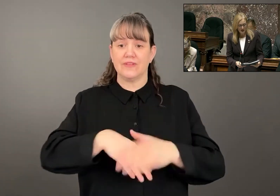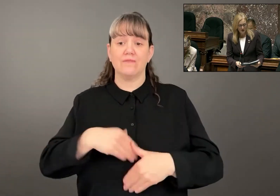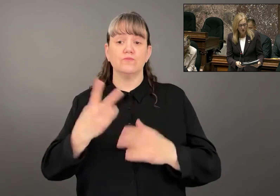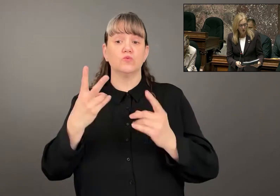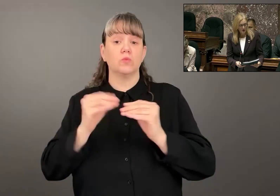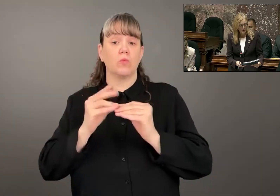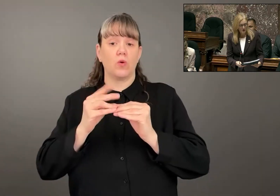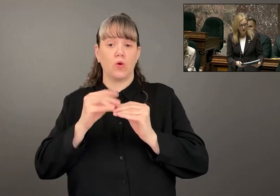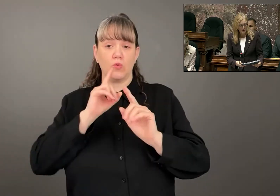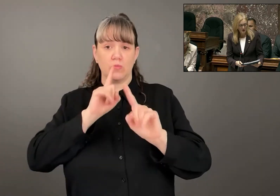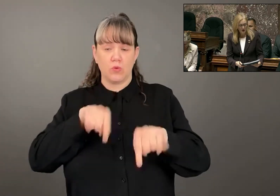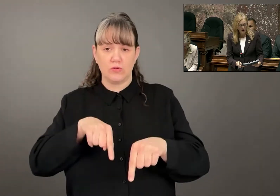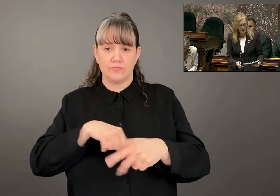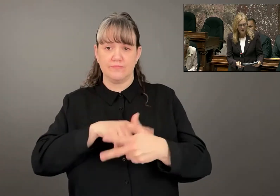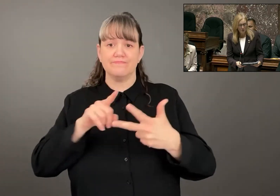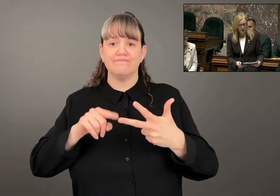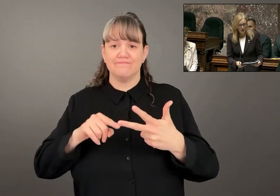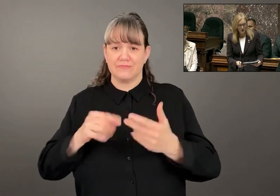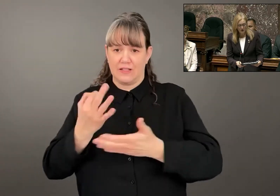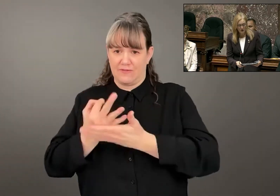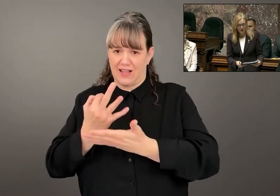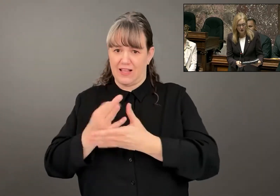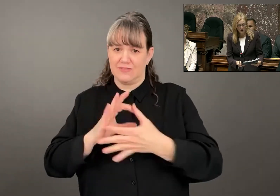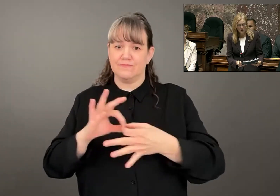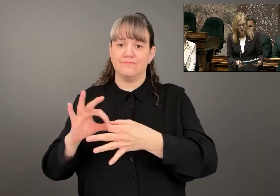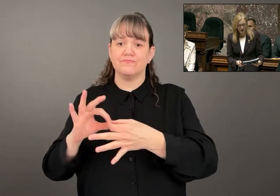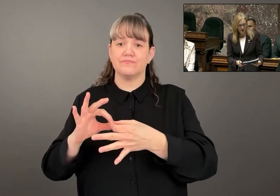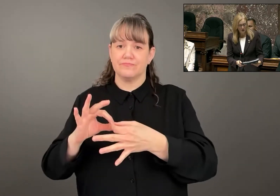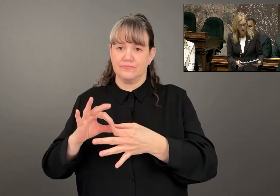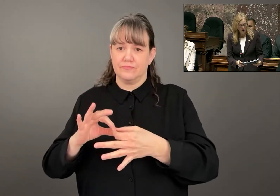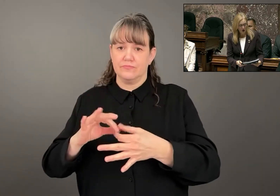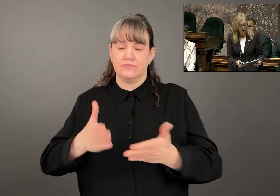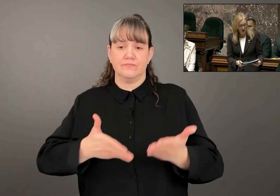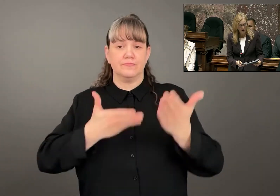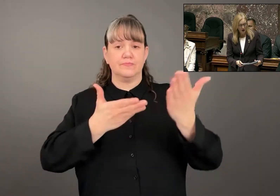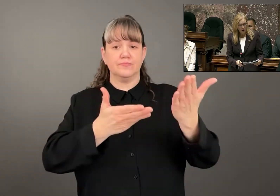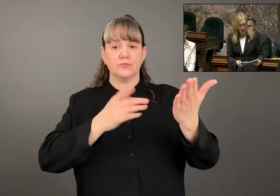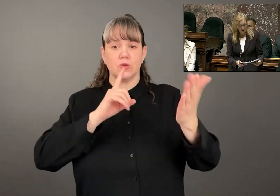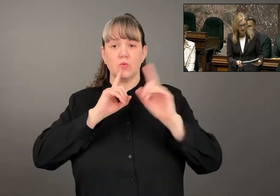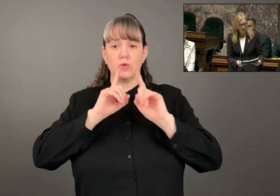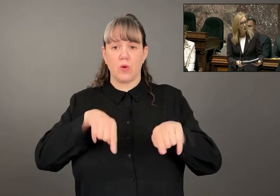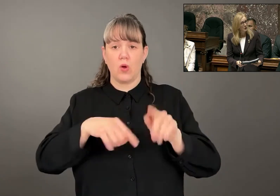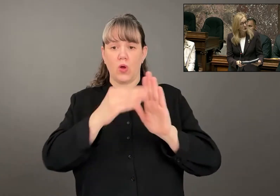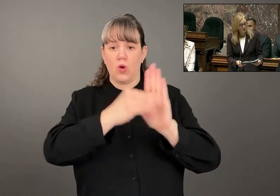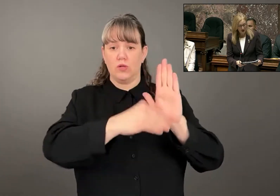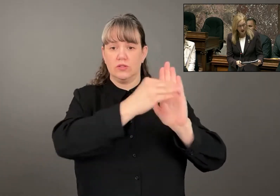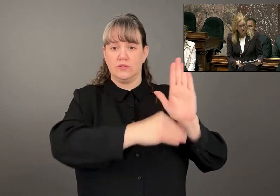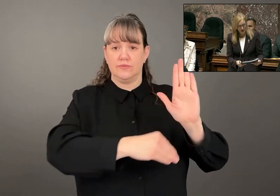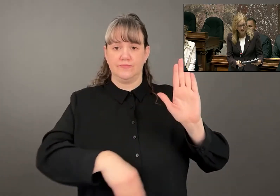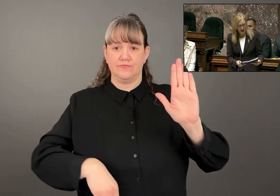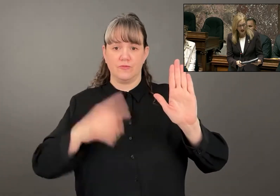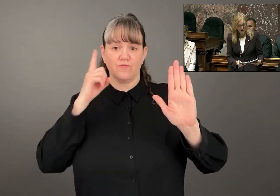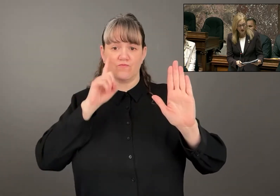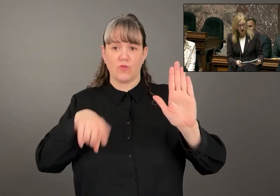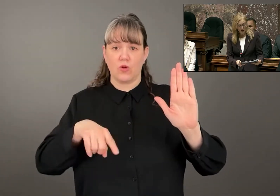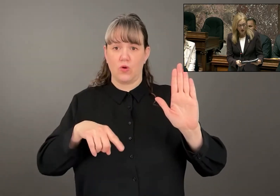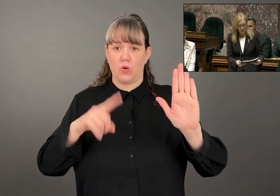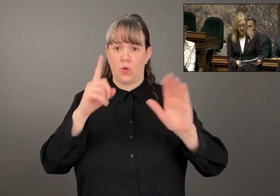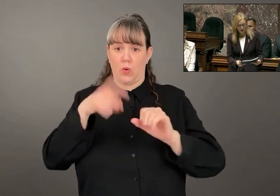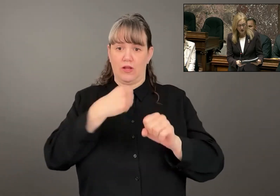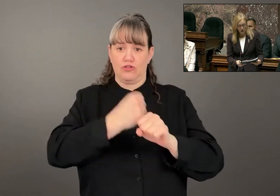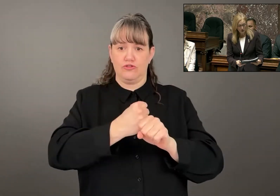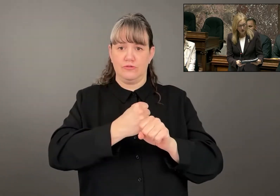pleased to present the reports for the fiscal year ending March 31st, 2024 on all amounts borrowed by government and